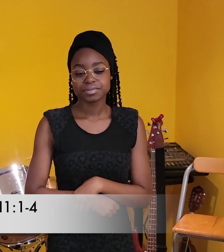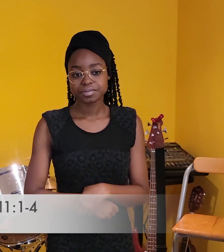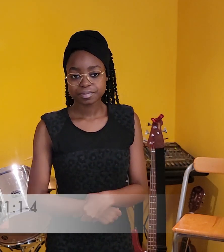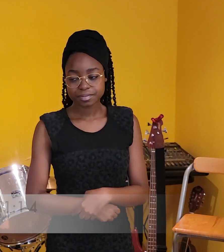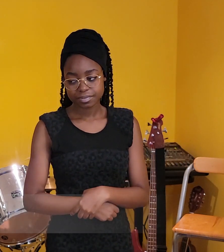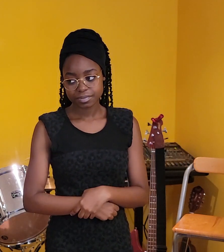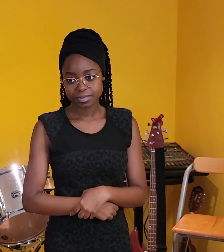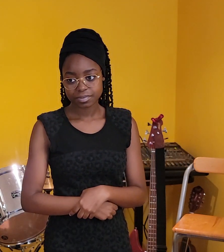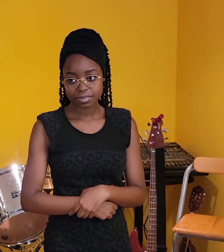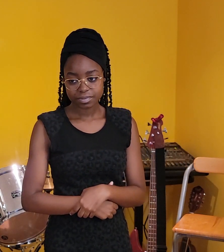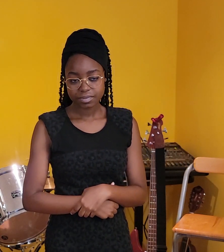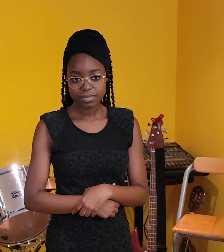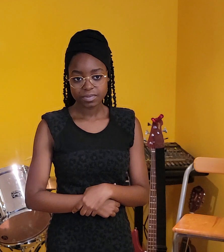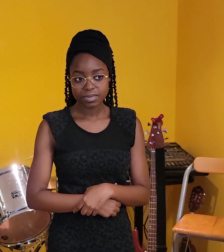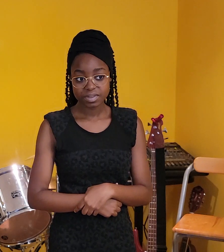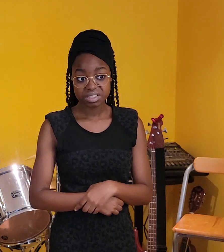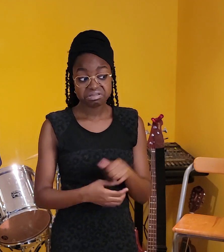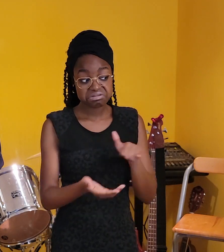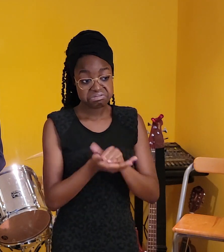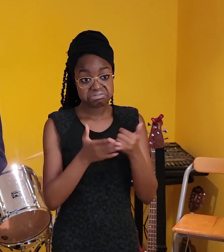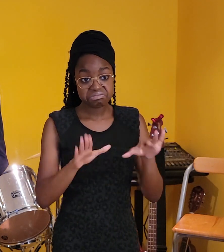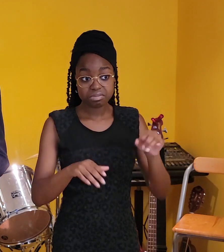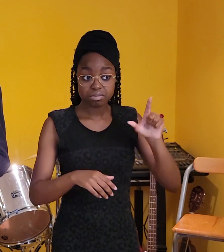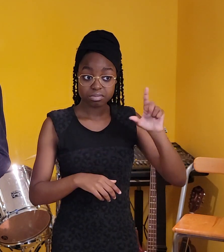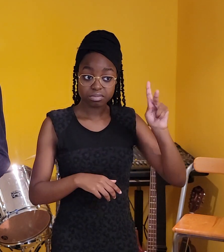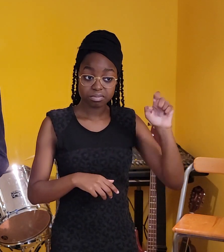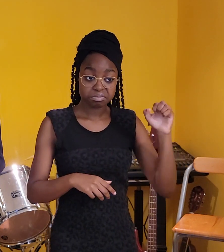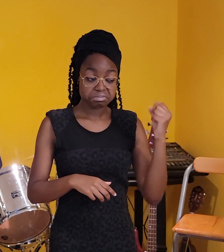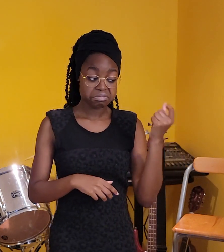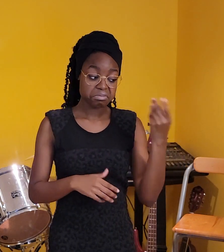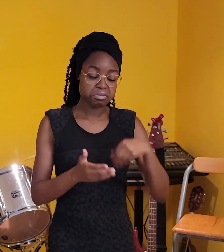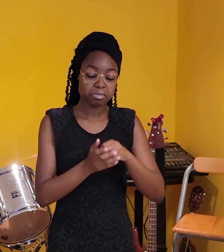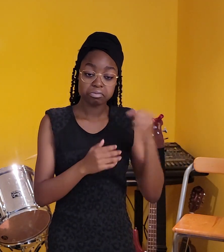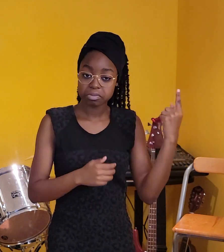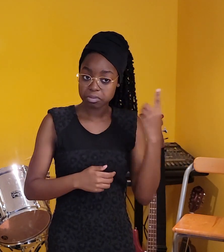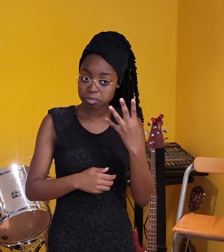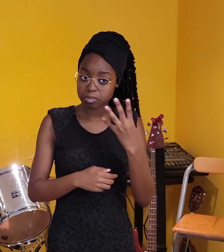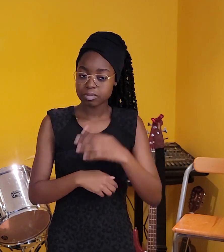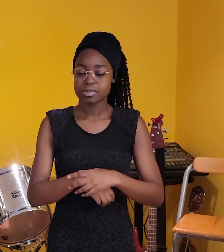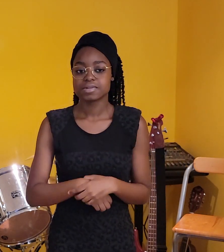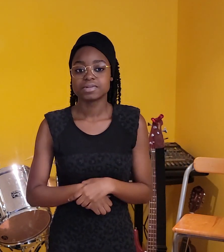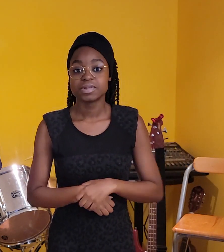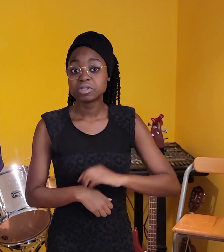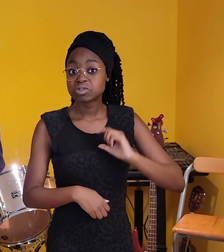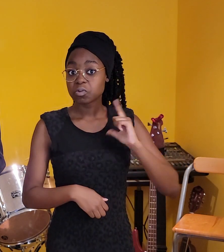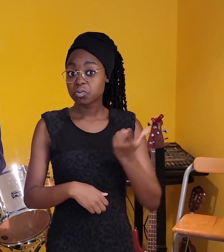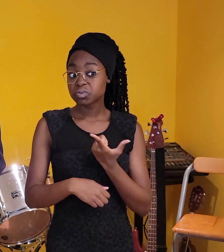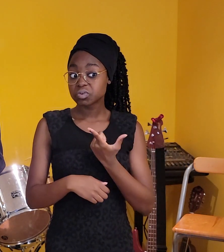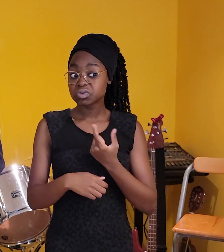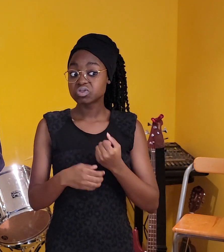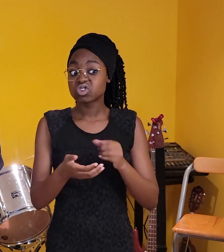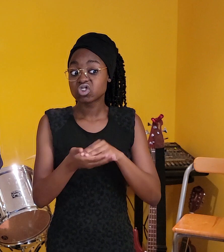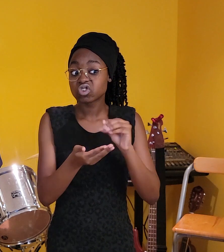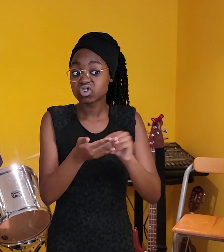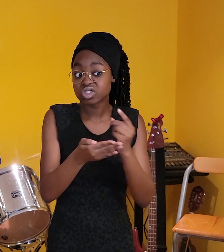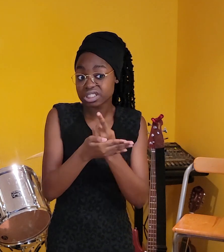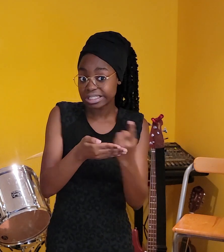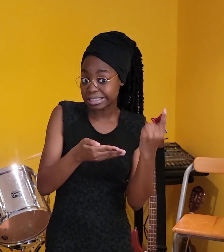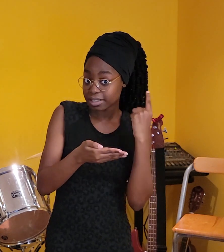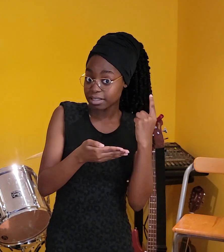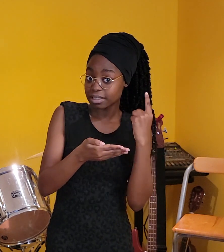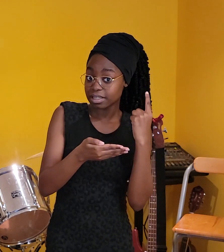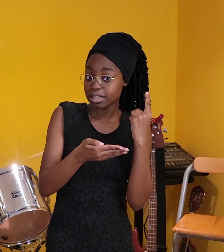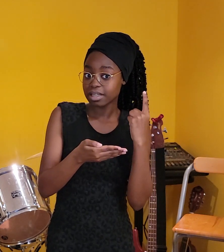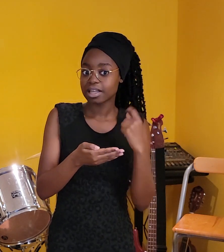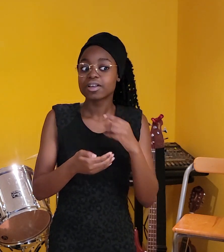So that's it. Luke 11, 1 to 4. Now, in our series on the topic of prayer, we saw last week, if you recall, how